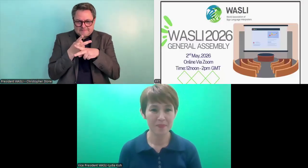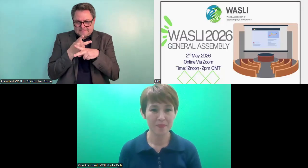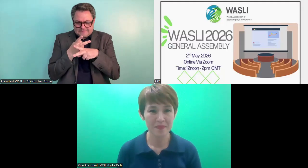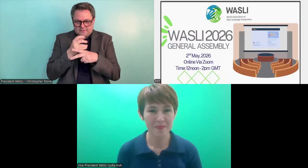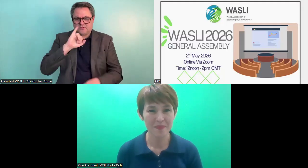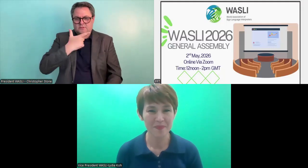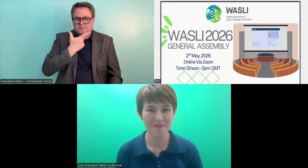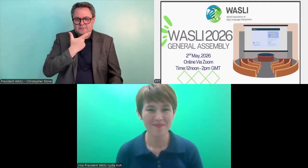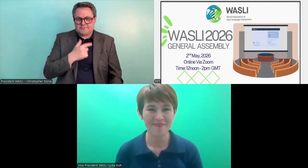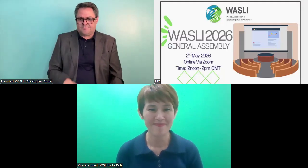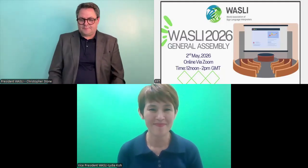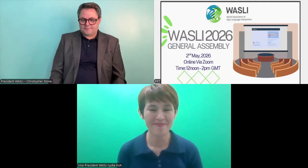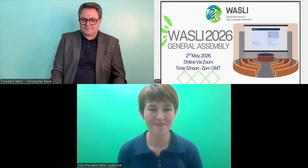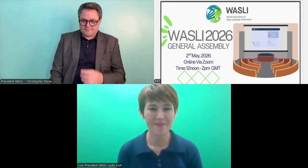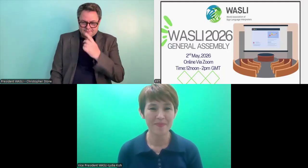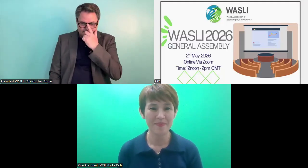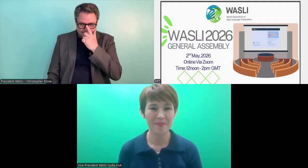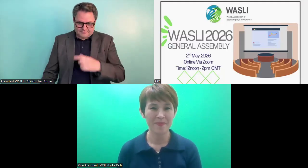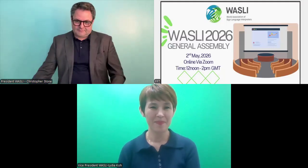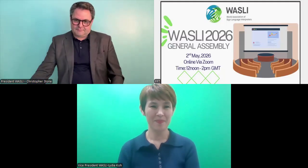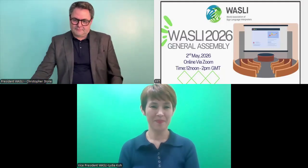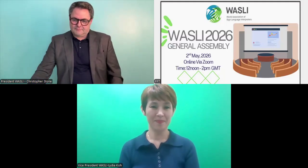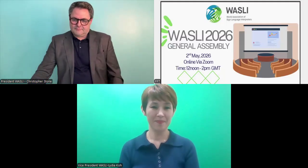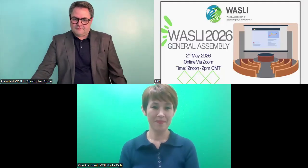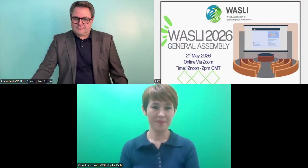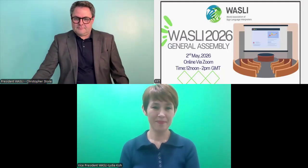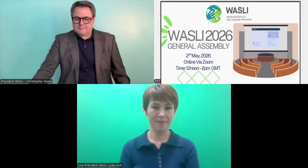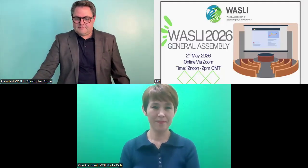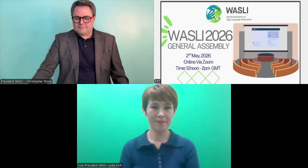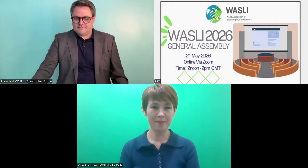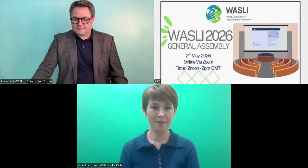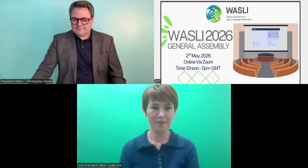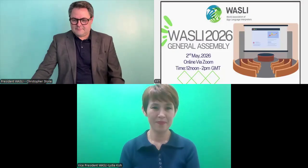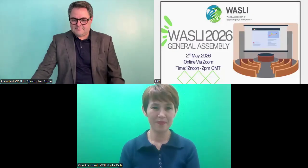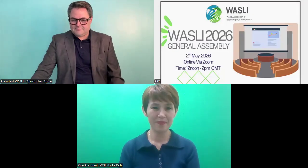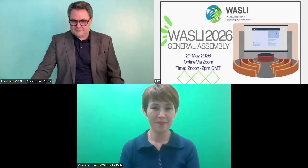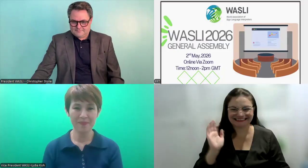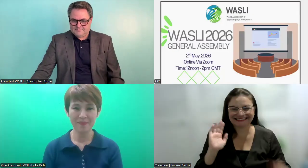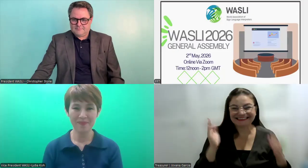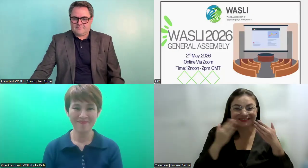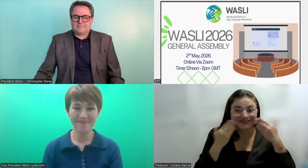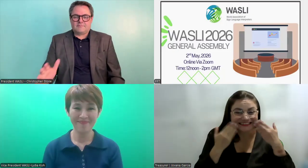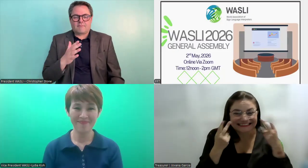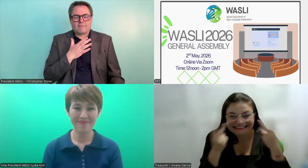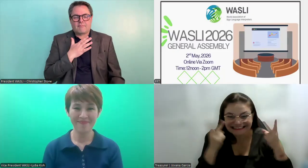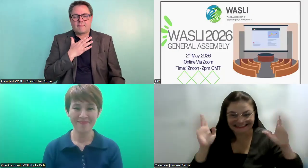We also have with us today our Treasurer, the safeguarder of our funds, Giovanna.